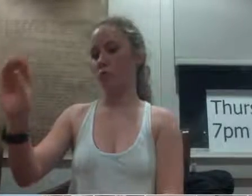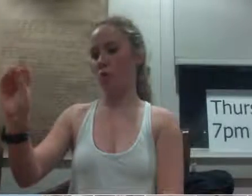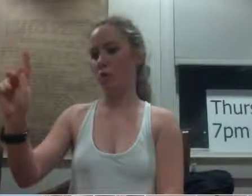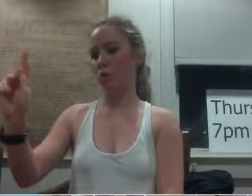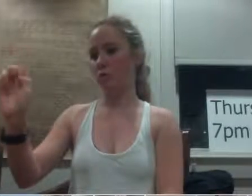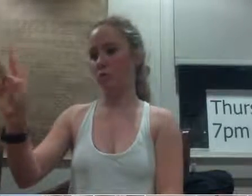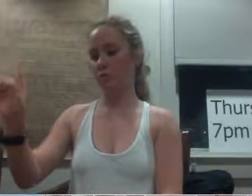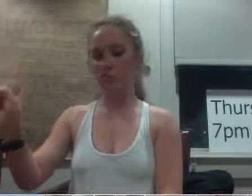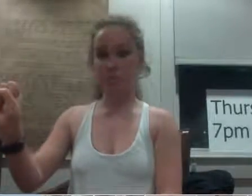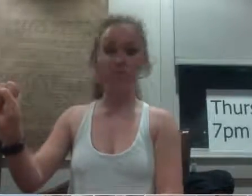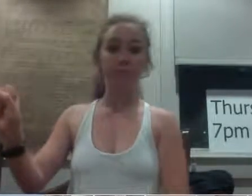Globetrotters.